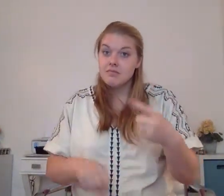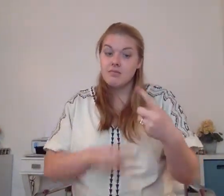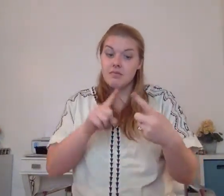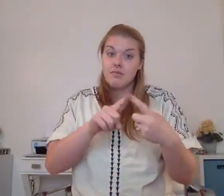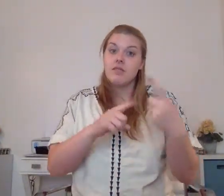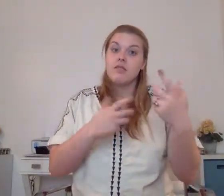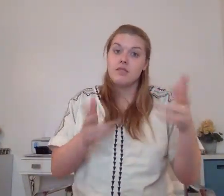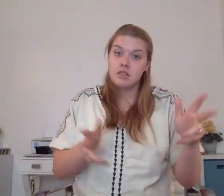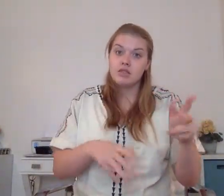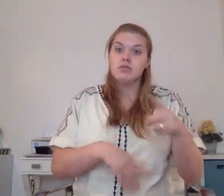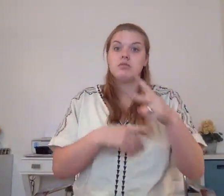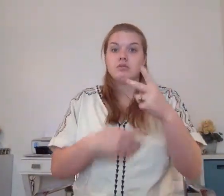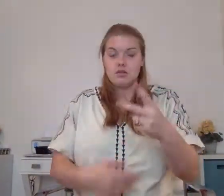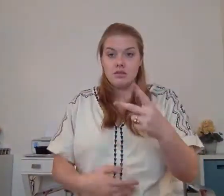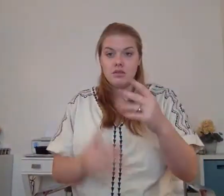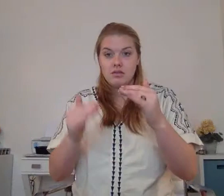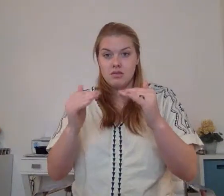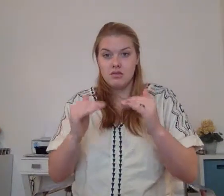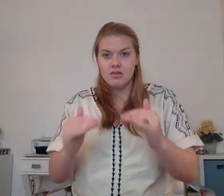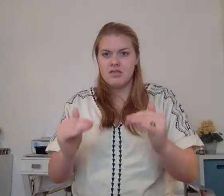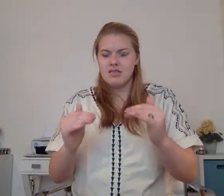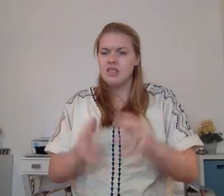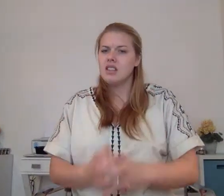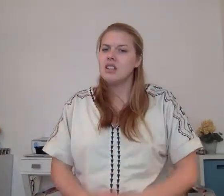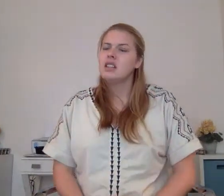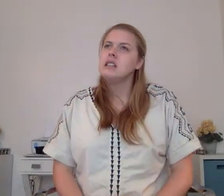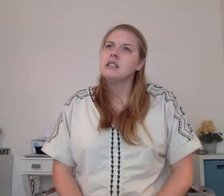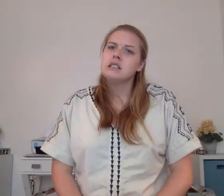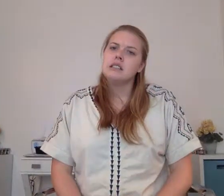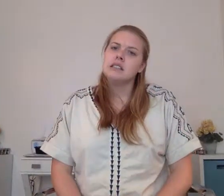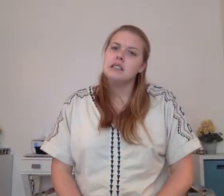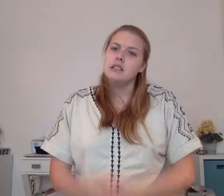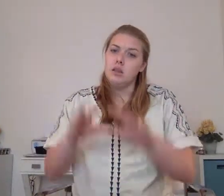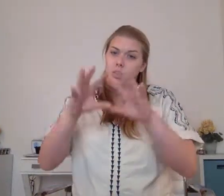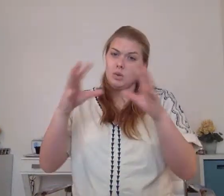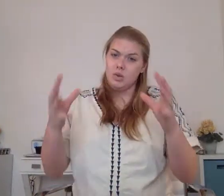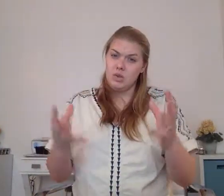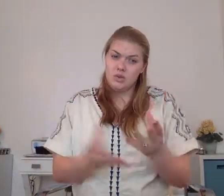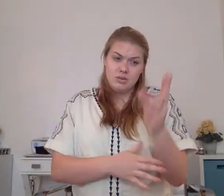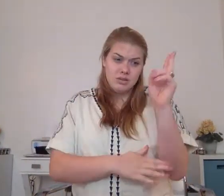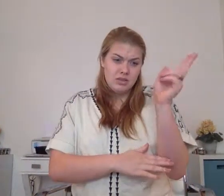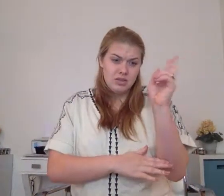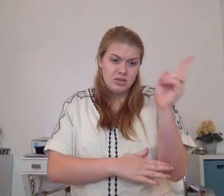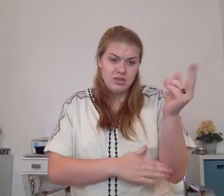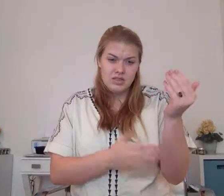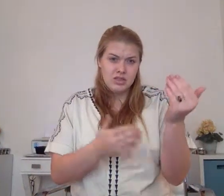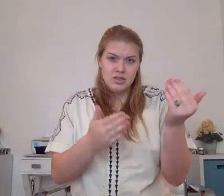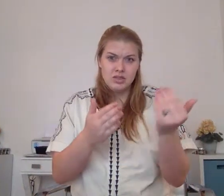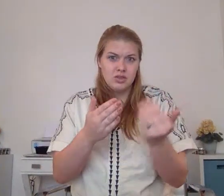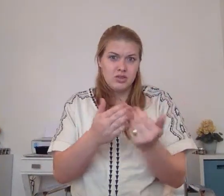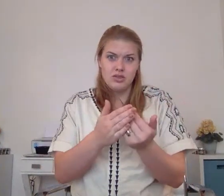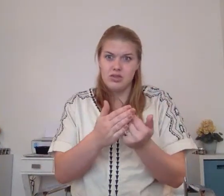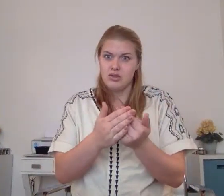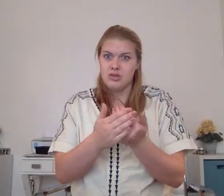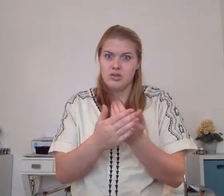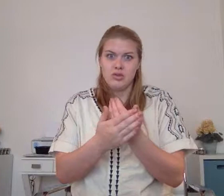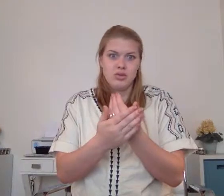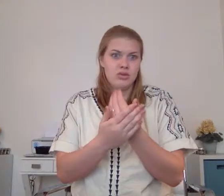new, we have entered a new stage in world history in which collective sentiments